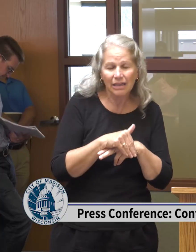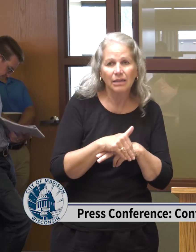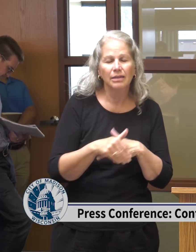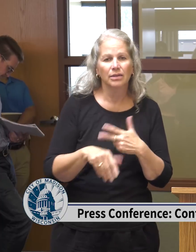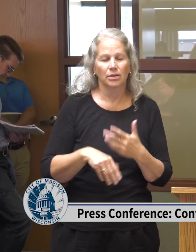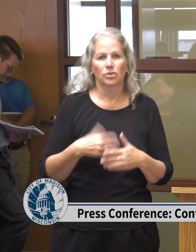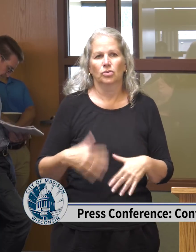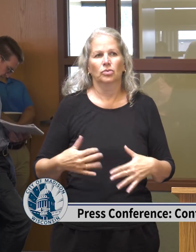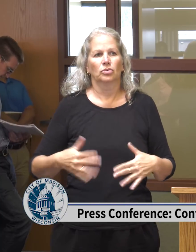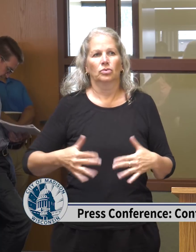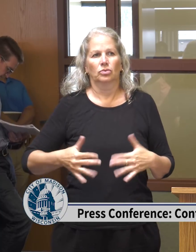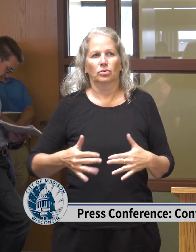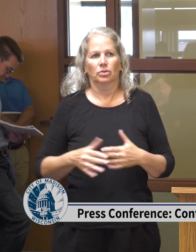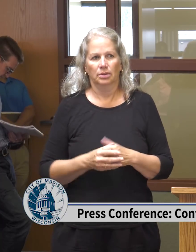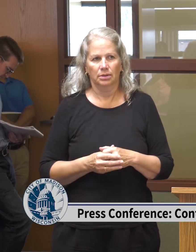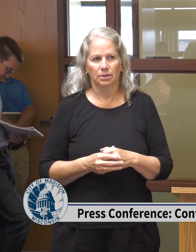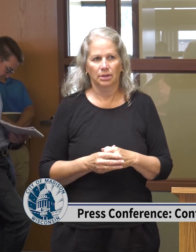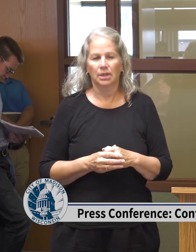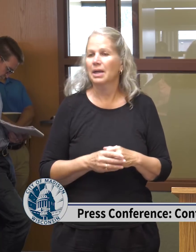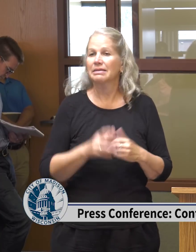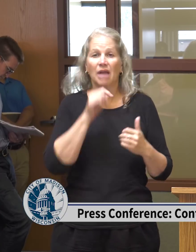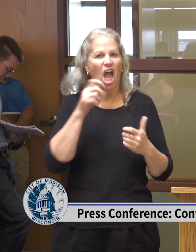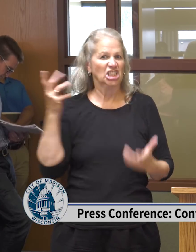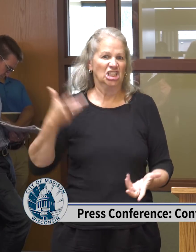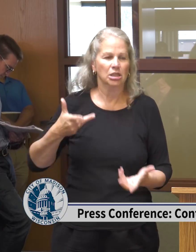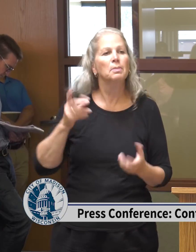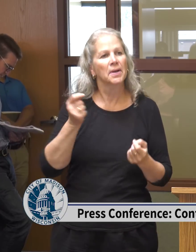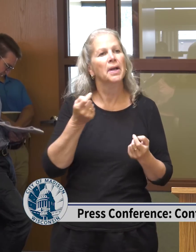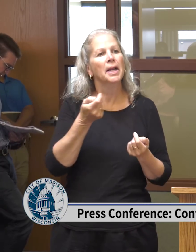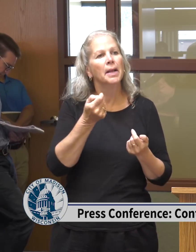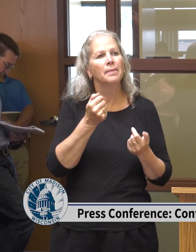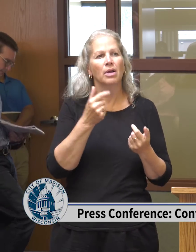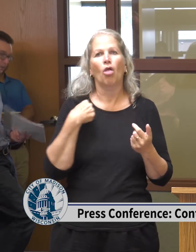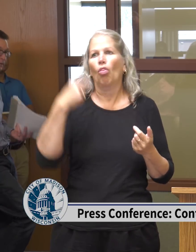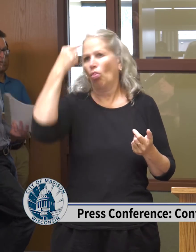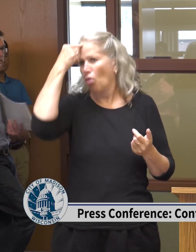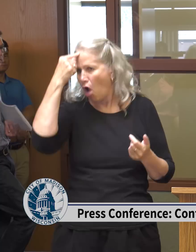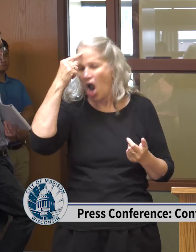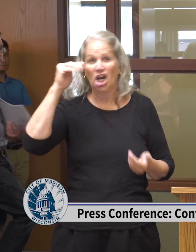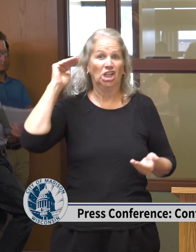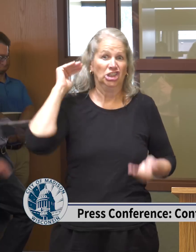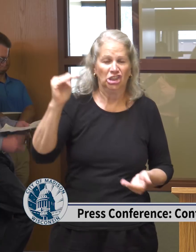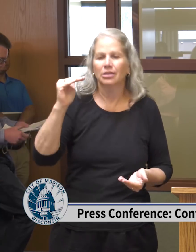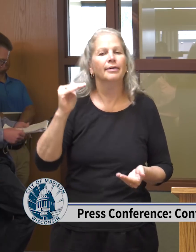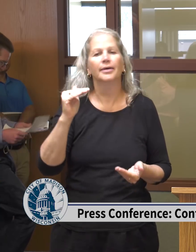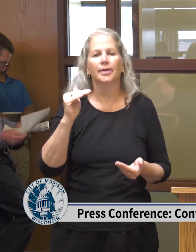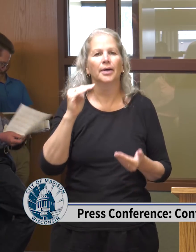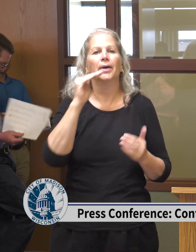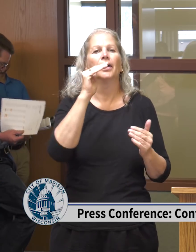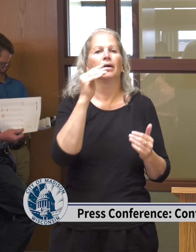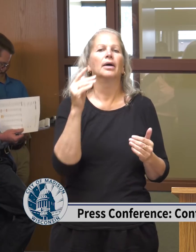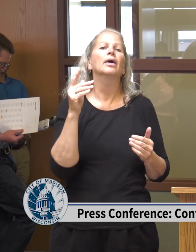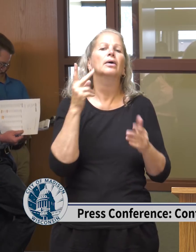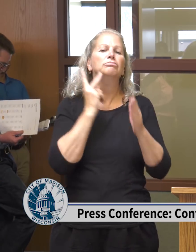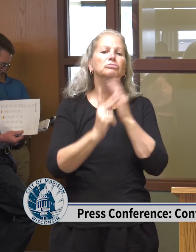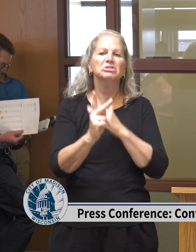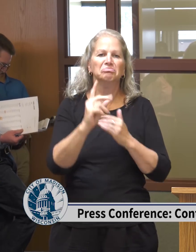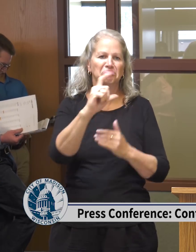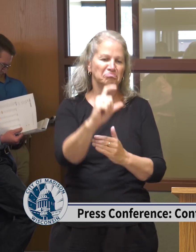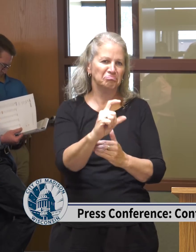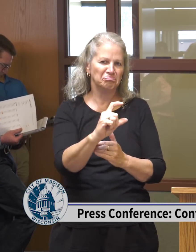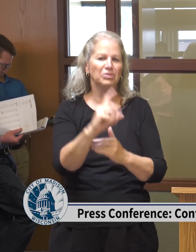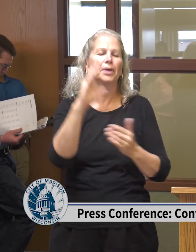feared. Our 3rd rain event will be coming up Tuesday, maybe later tonight, but